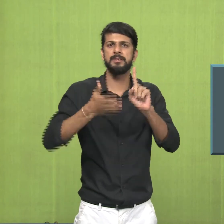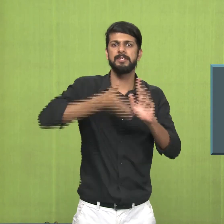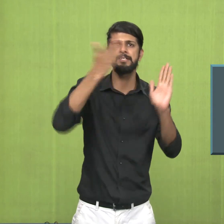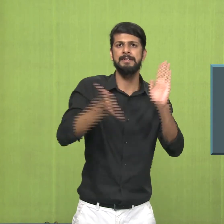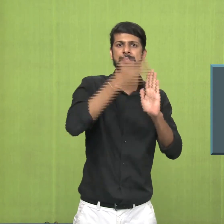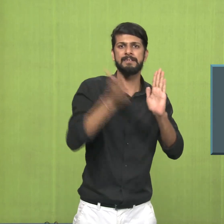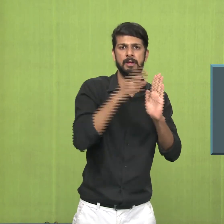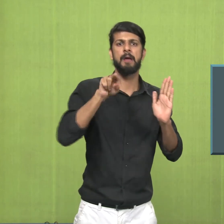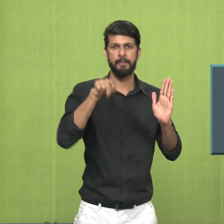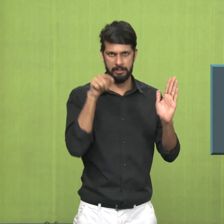Fresco.